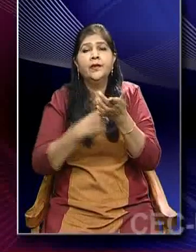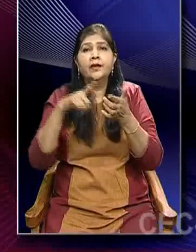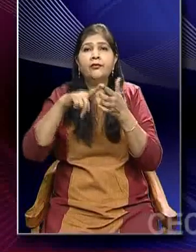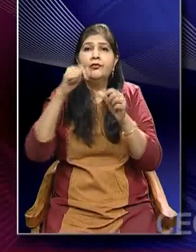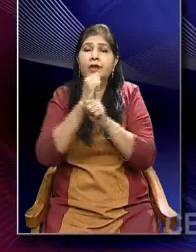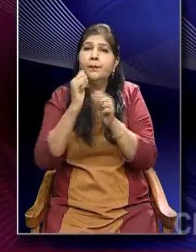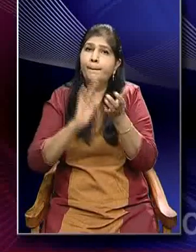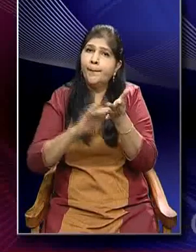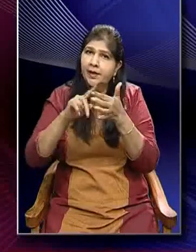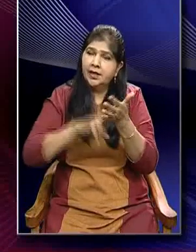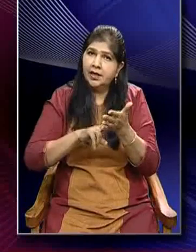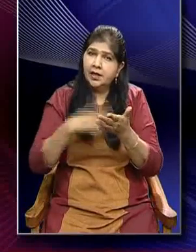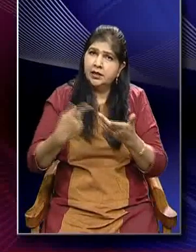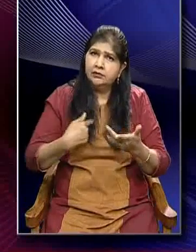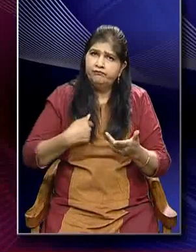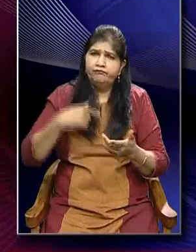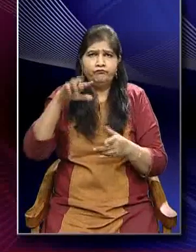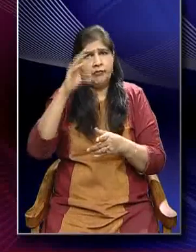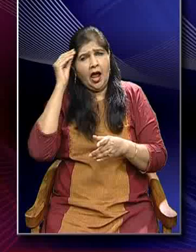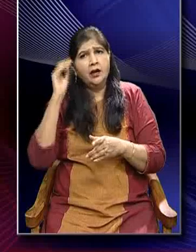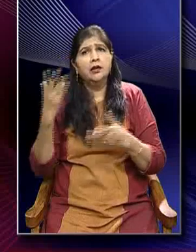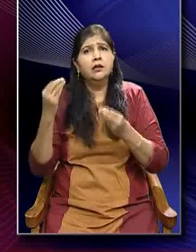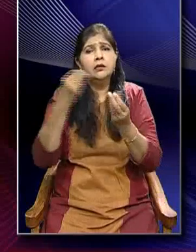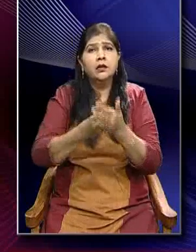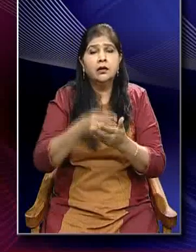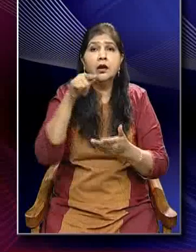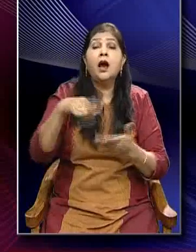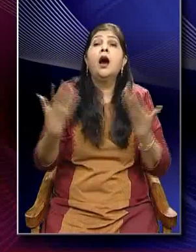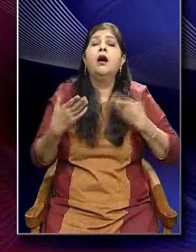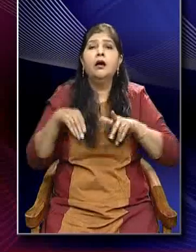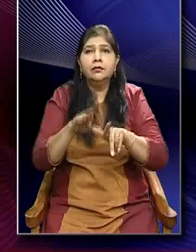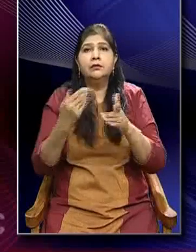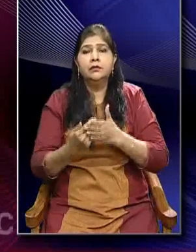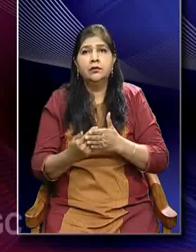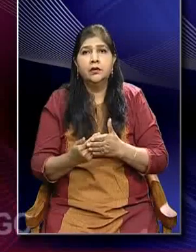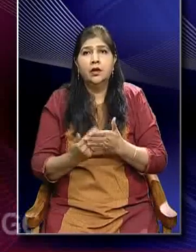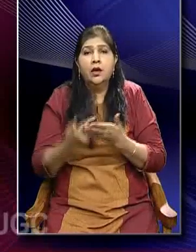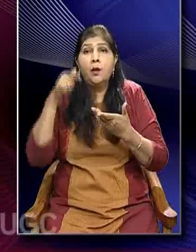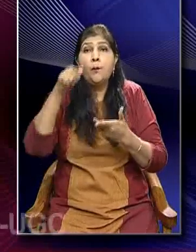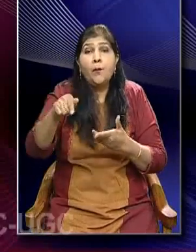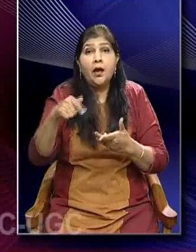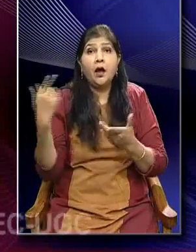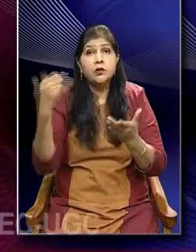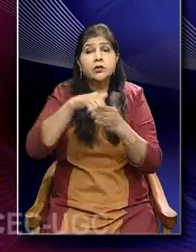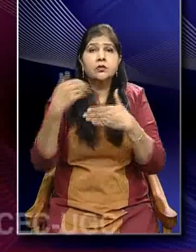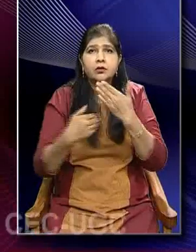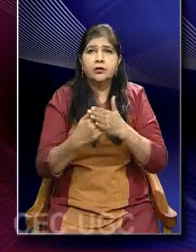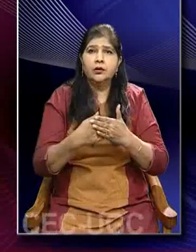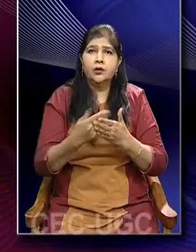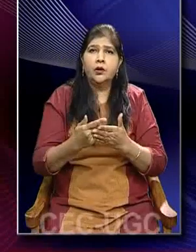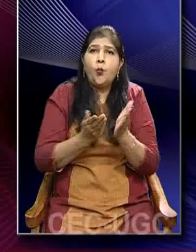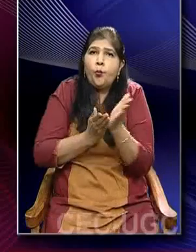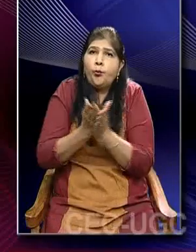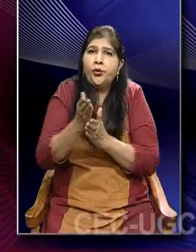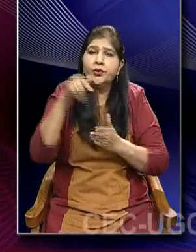Friedman gives us an idea that how, because of